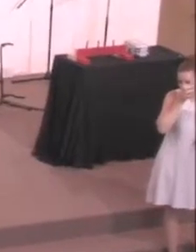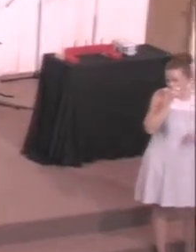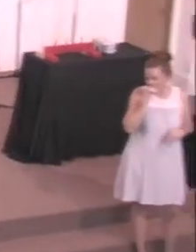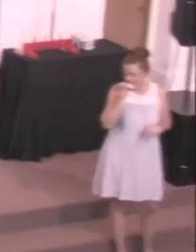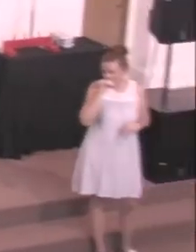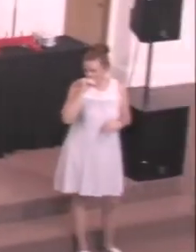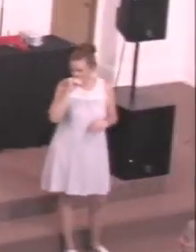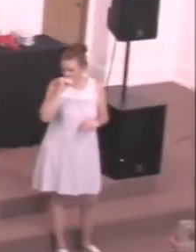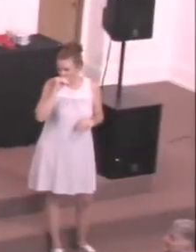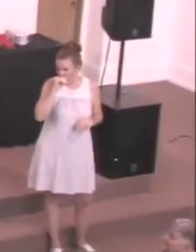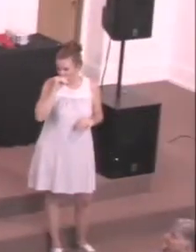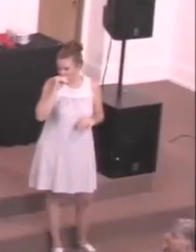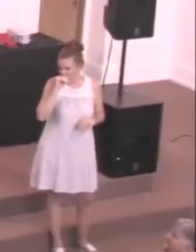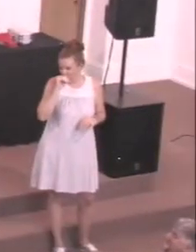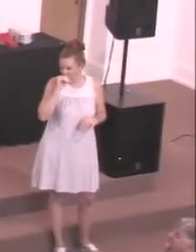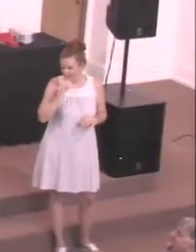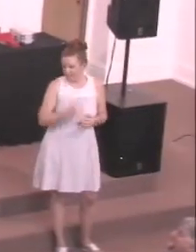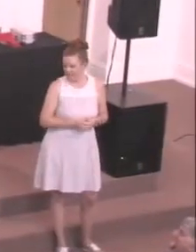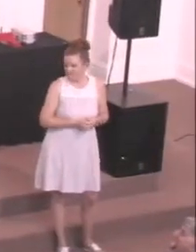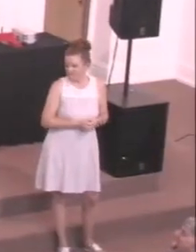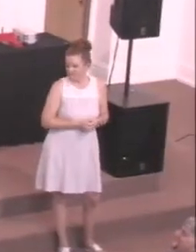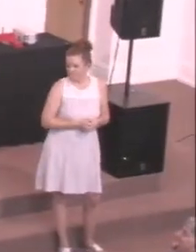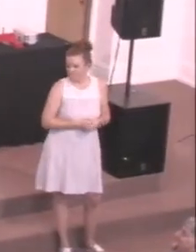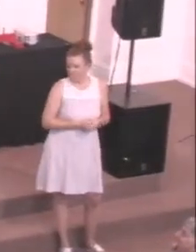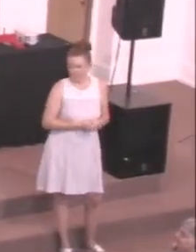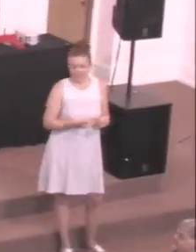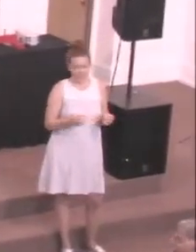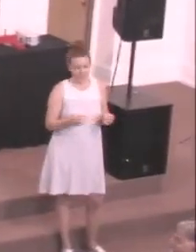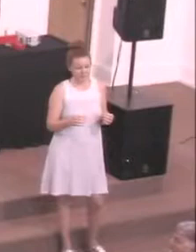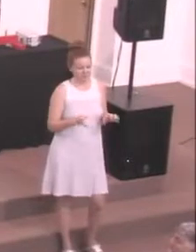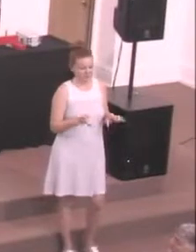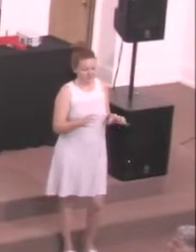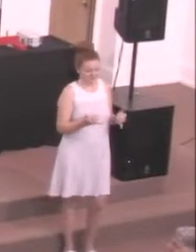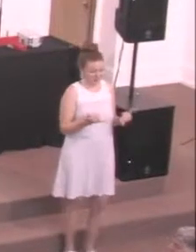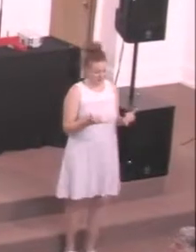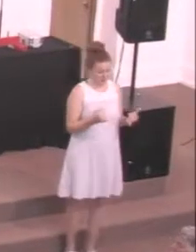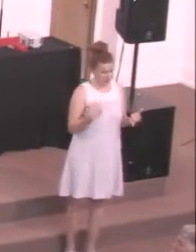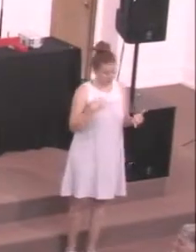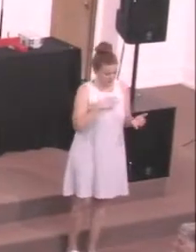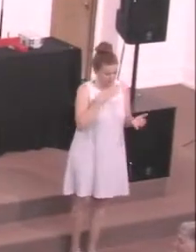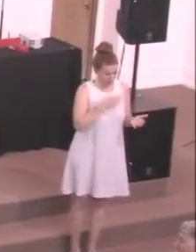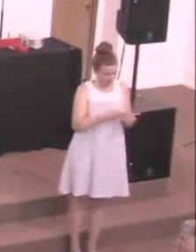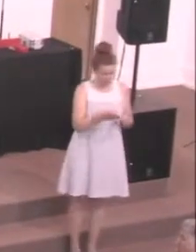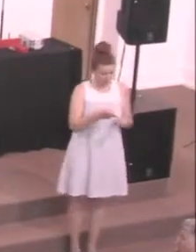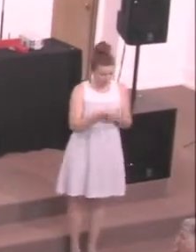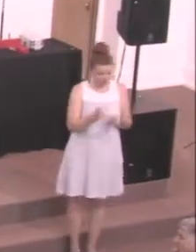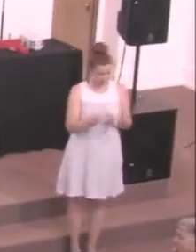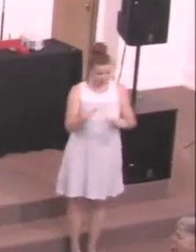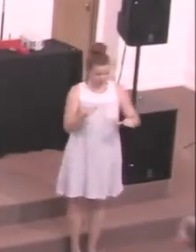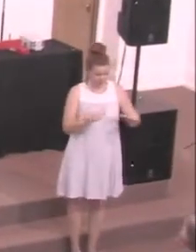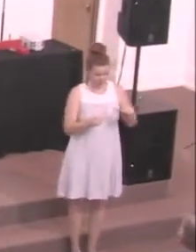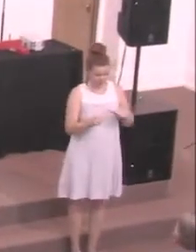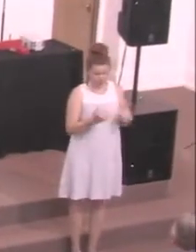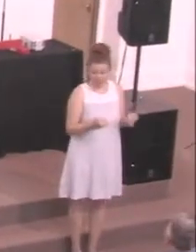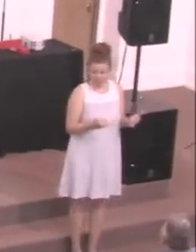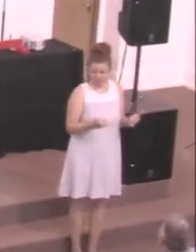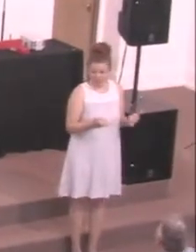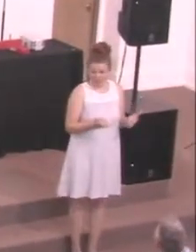So, church, here's what I want to do right now. We've been honest with each other, just a few of us here and there.